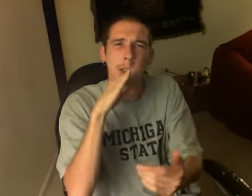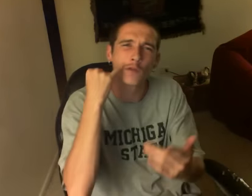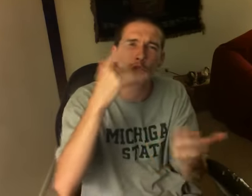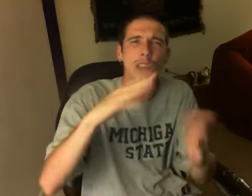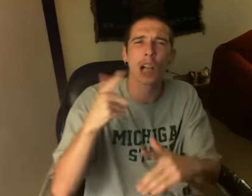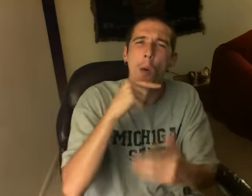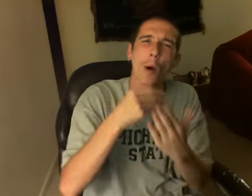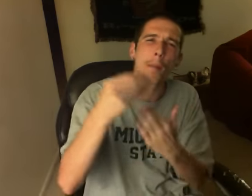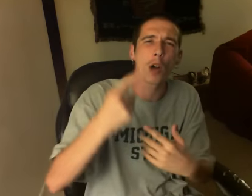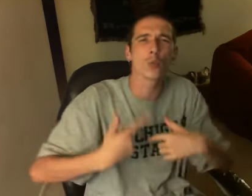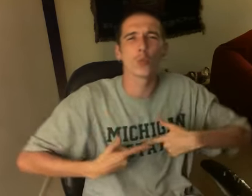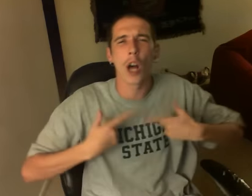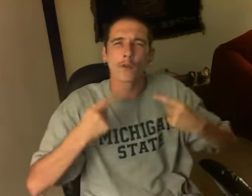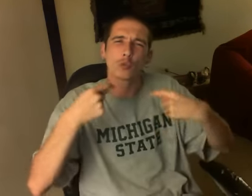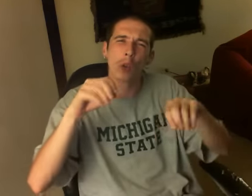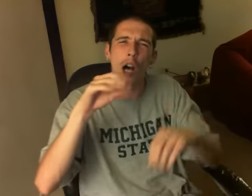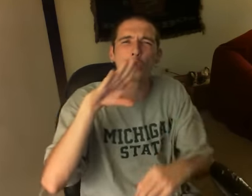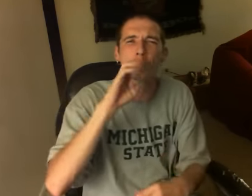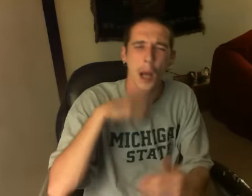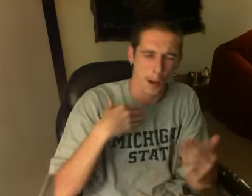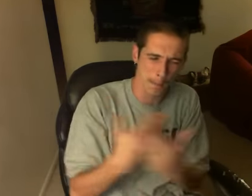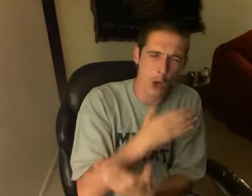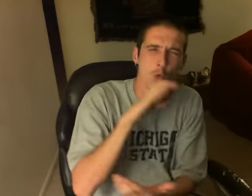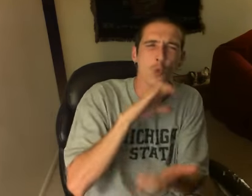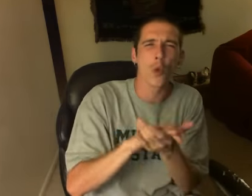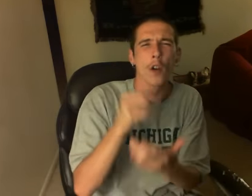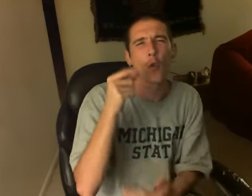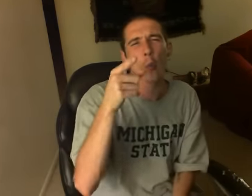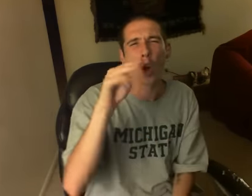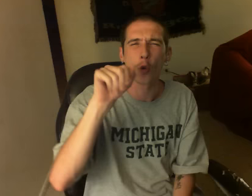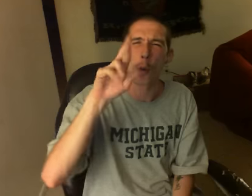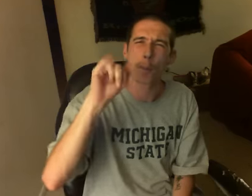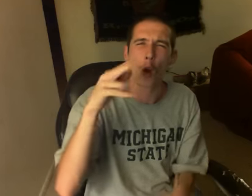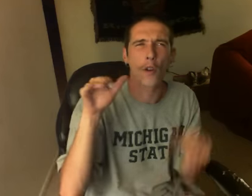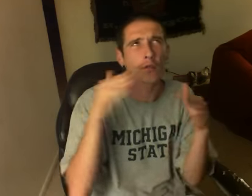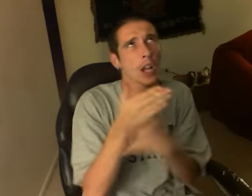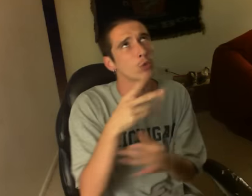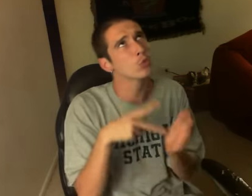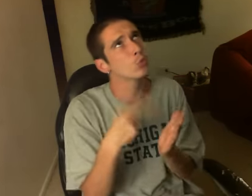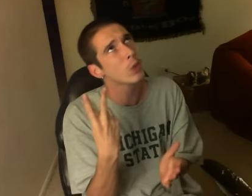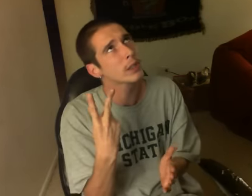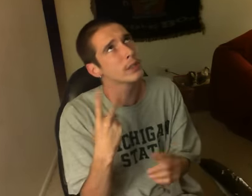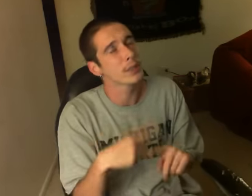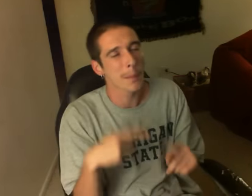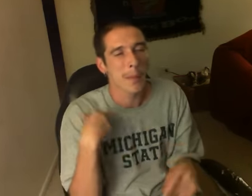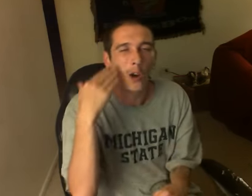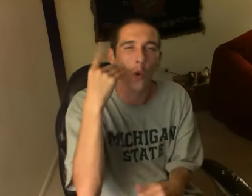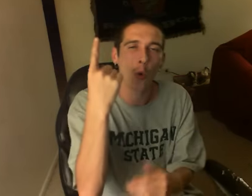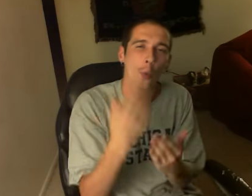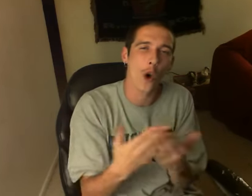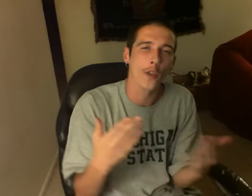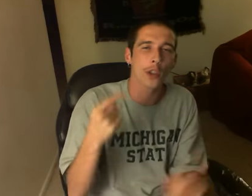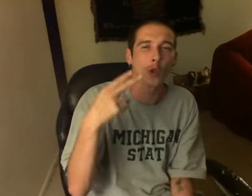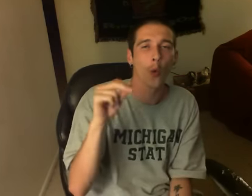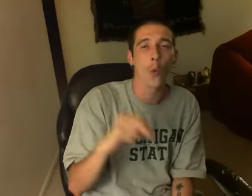ice. Bitch, if you died, wouldn't buy you life. Trying to be my new wife. What you Mariah? Fly through twice. But I do know one thing,